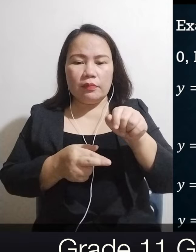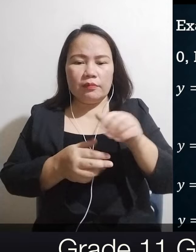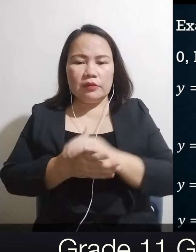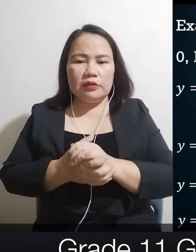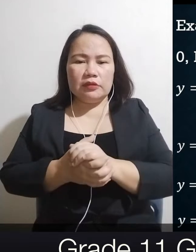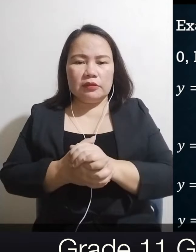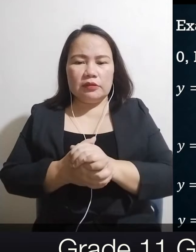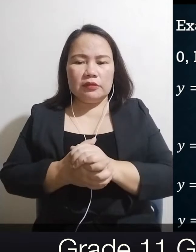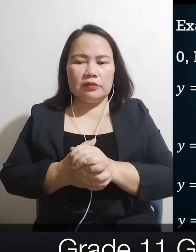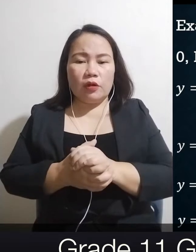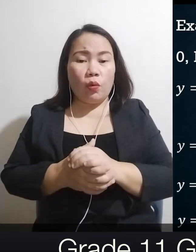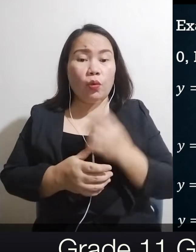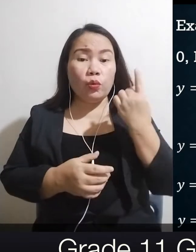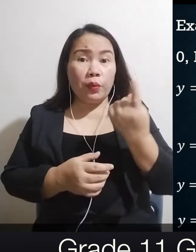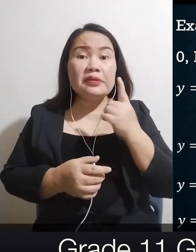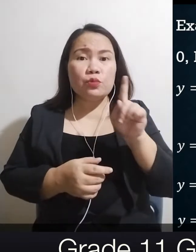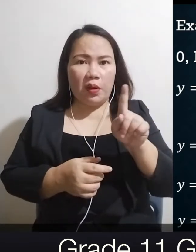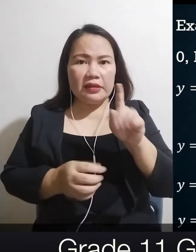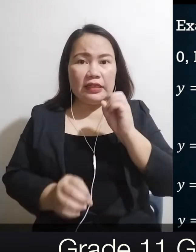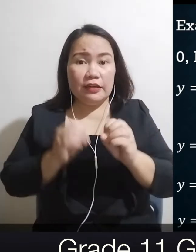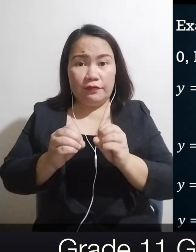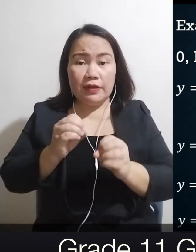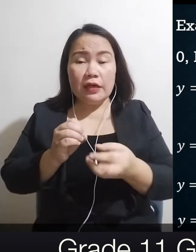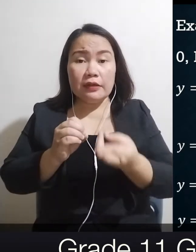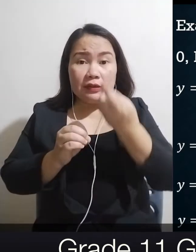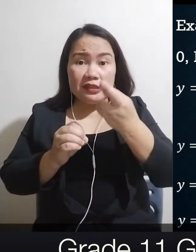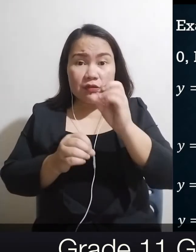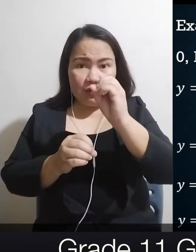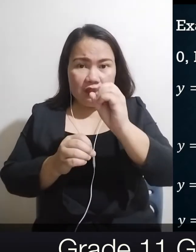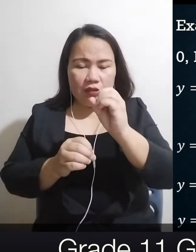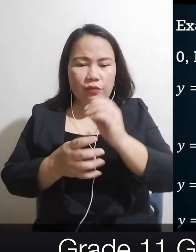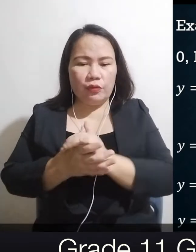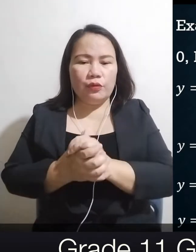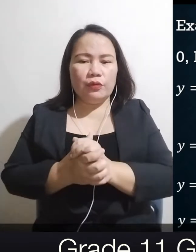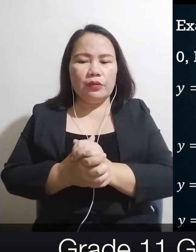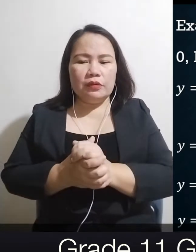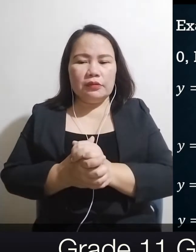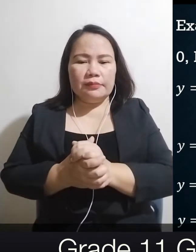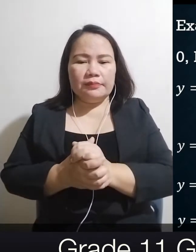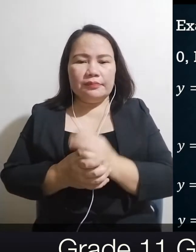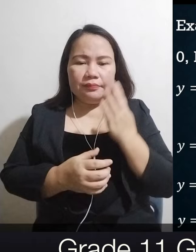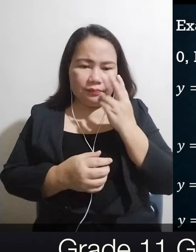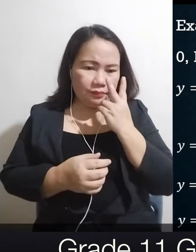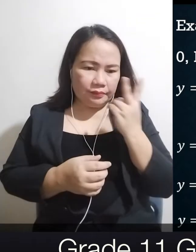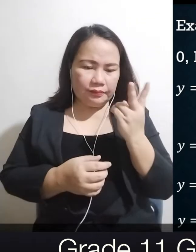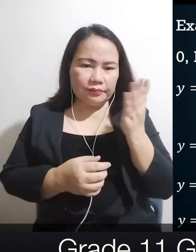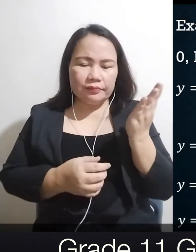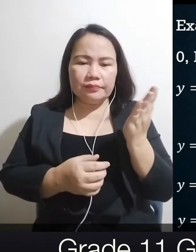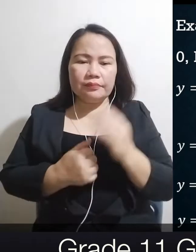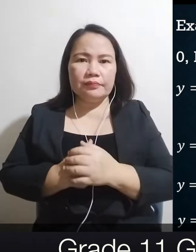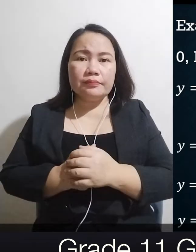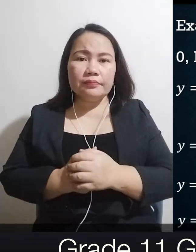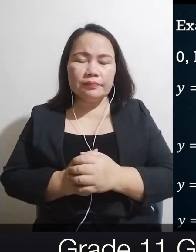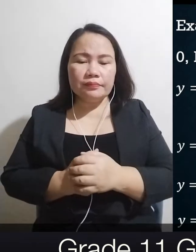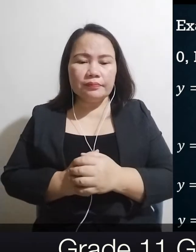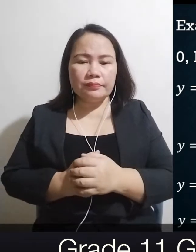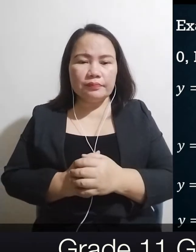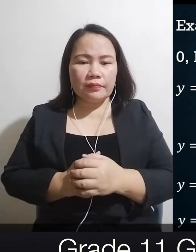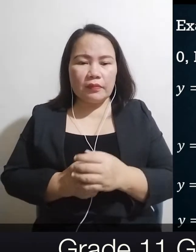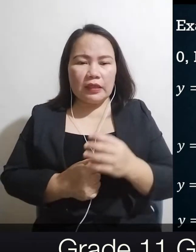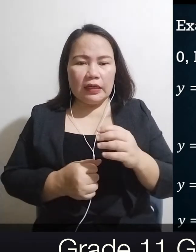0.8 raised to 0, the answer is 1. And 0.8 raised to 1, that is 0.8. 0.8 raised to 2, that